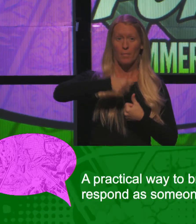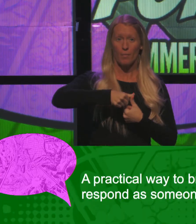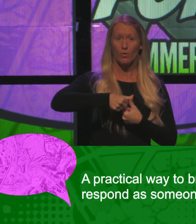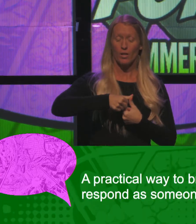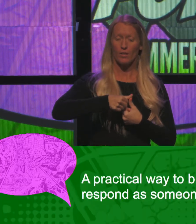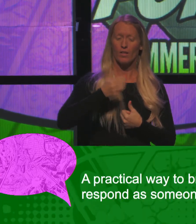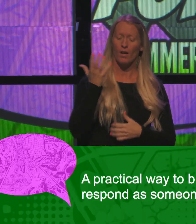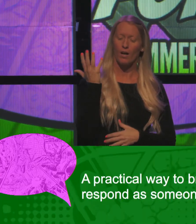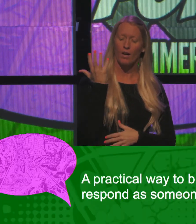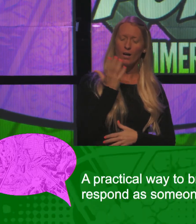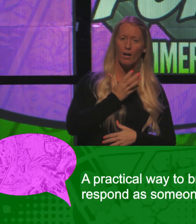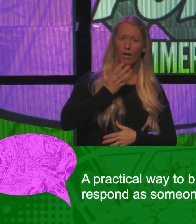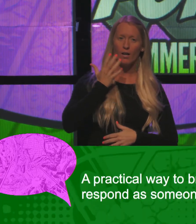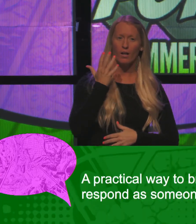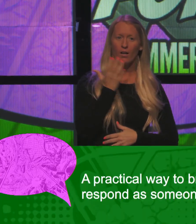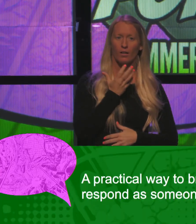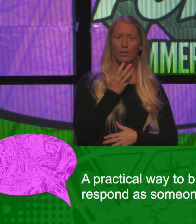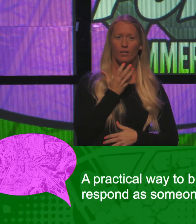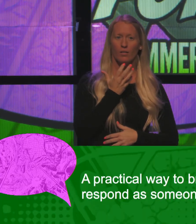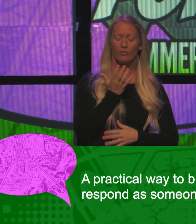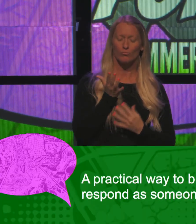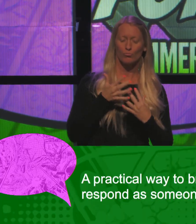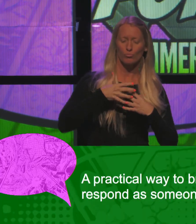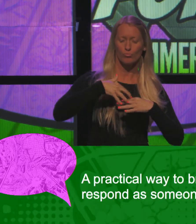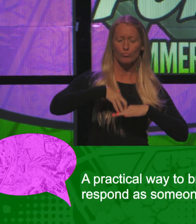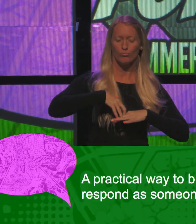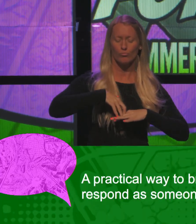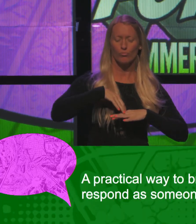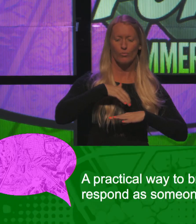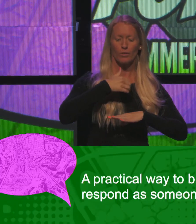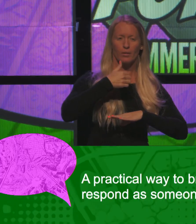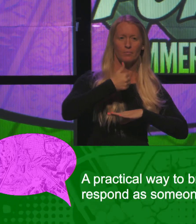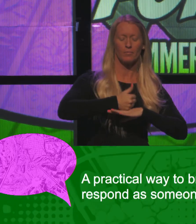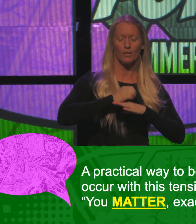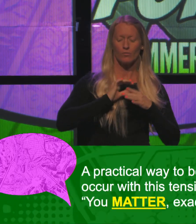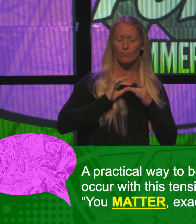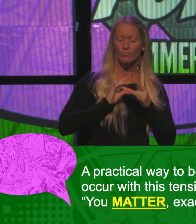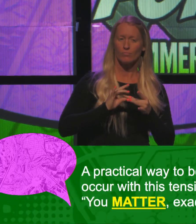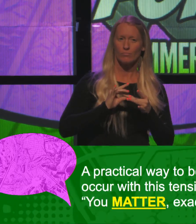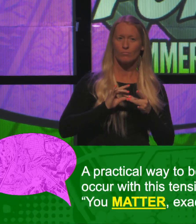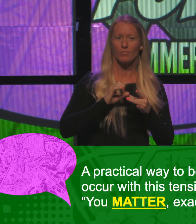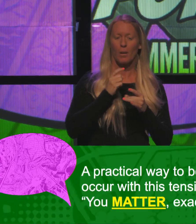root myself in blessing, in goodness, not in fear?